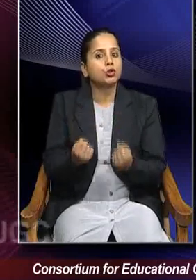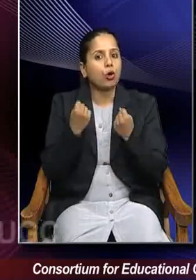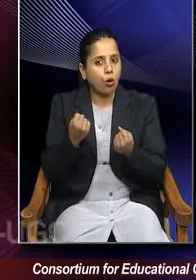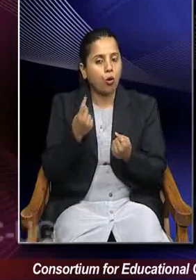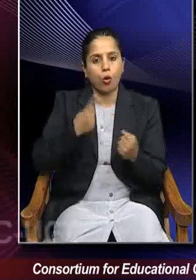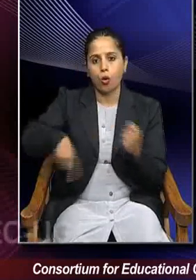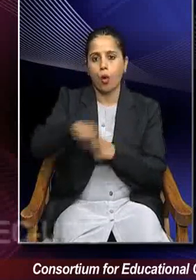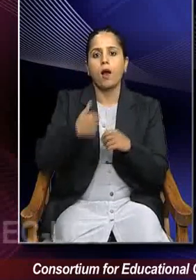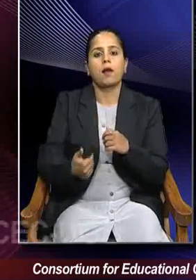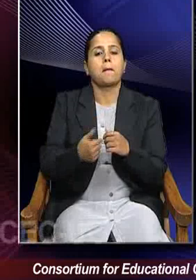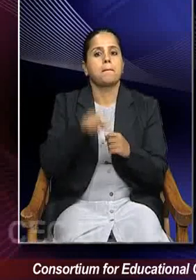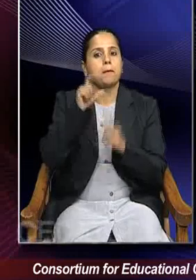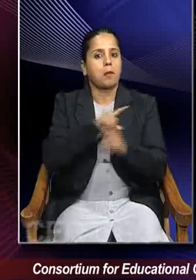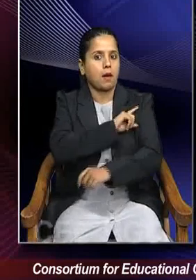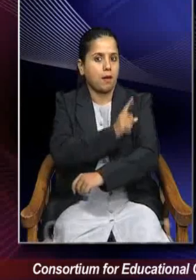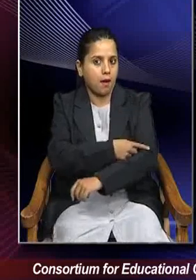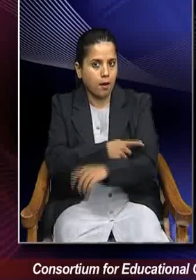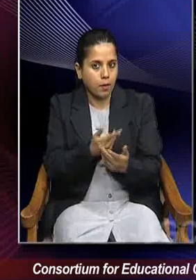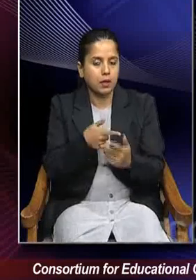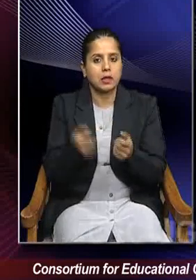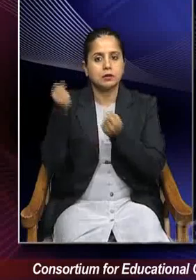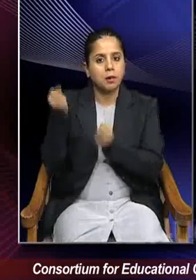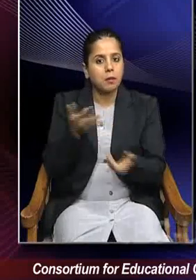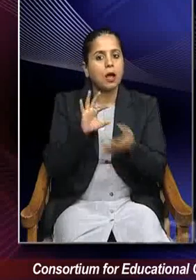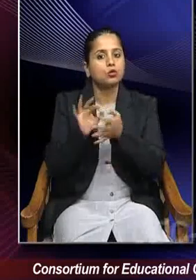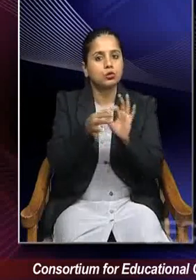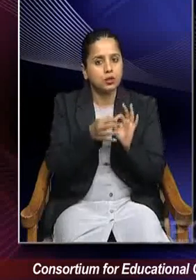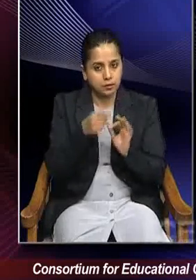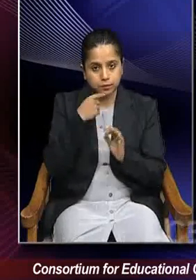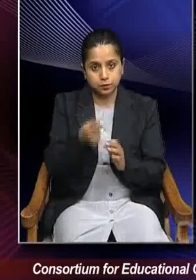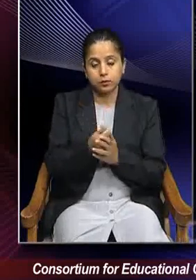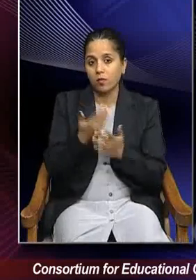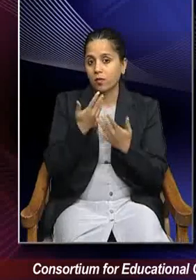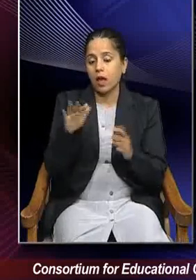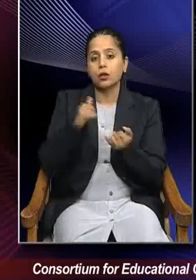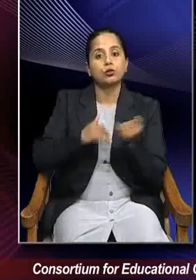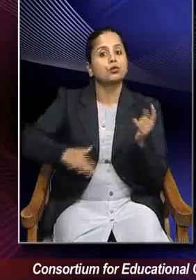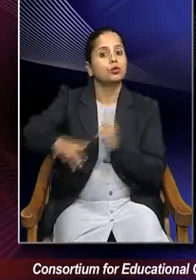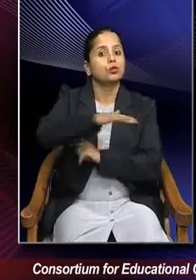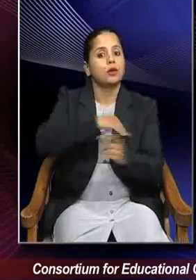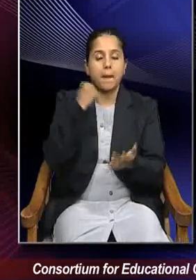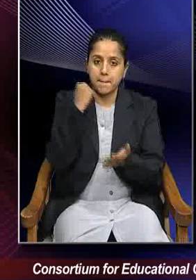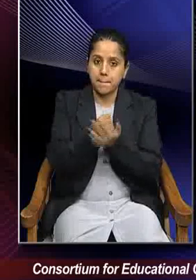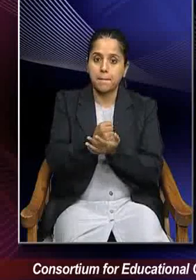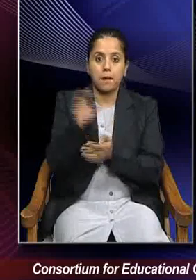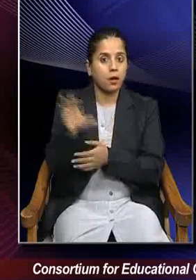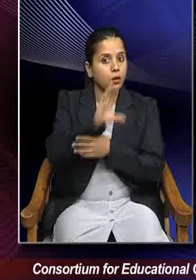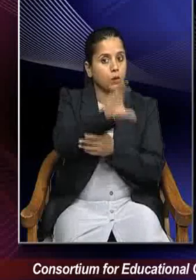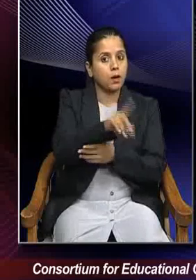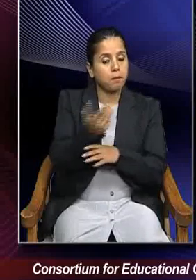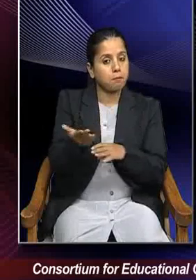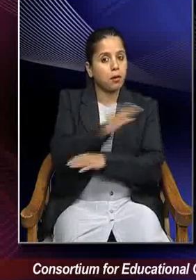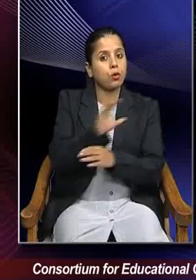our capacities of supply chains. And so therefore any society must invest in